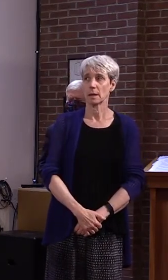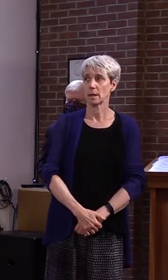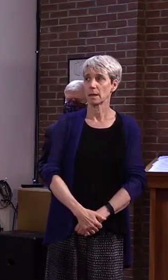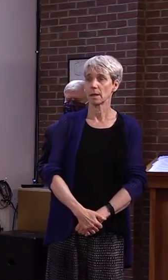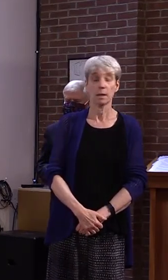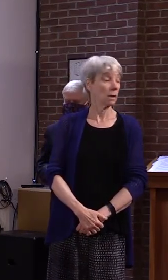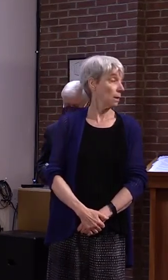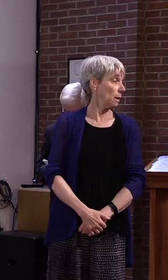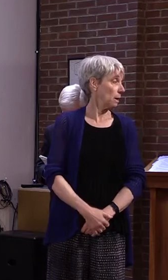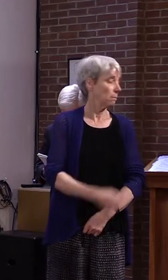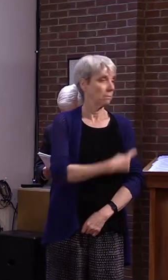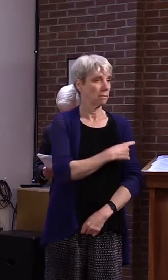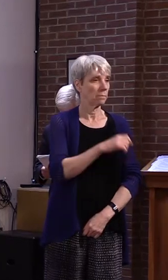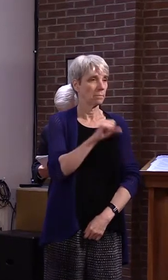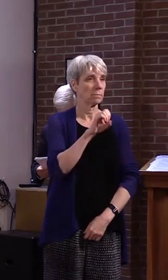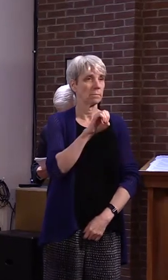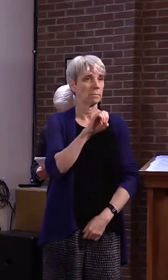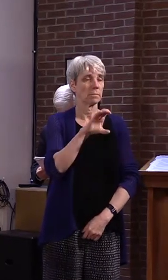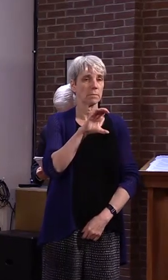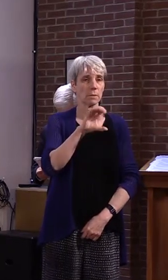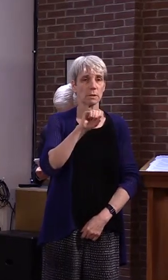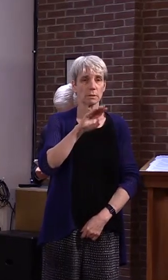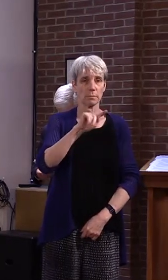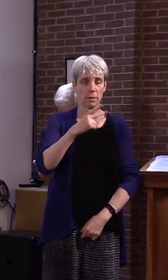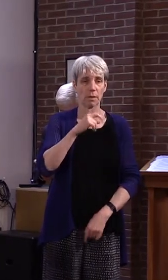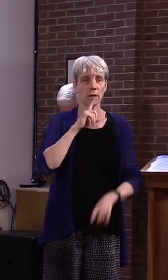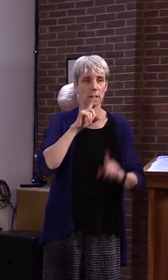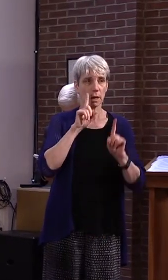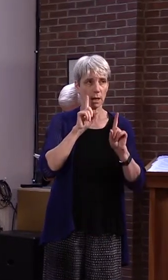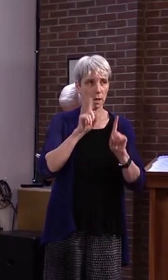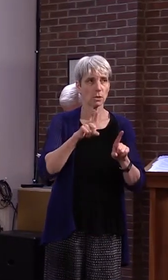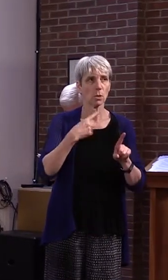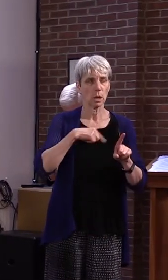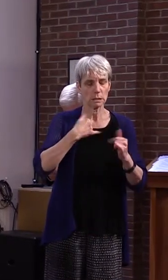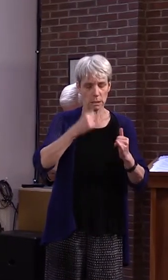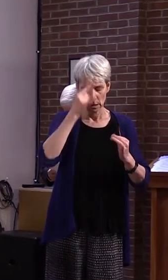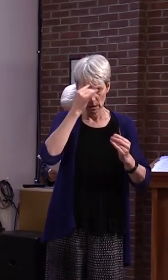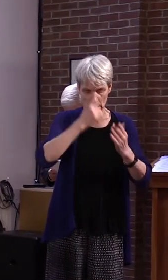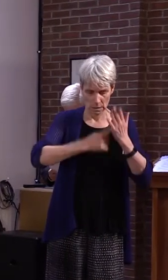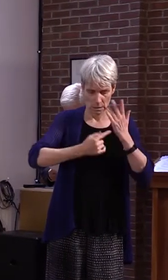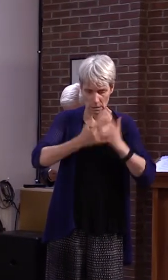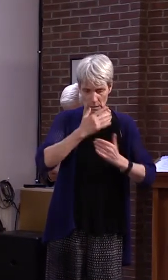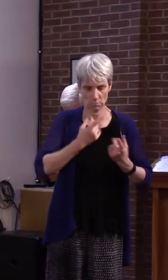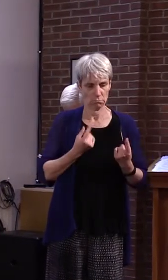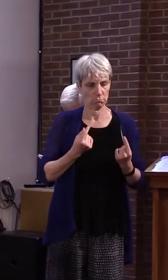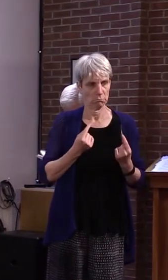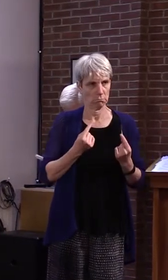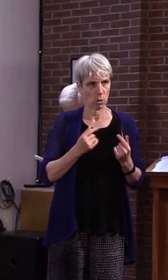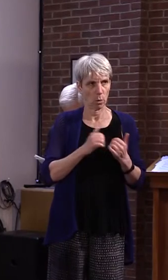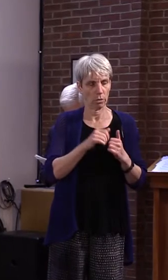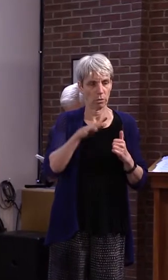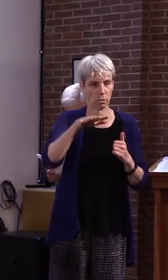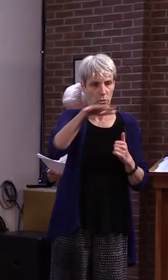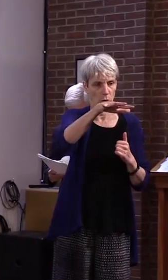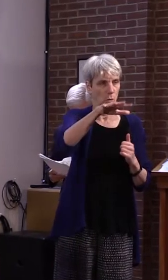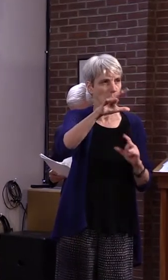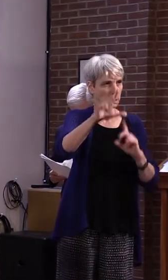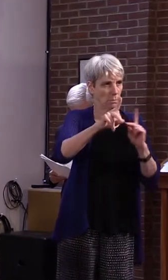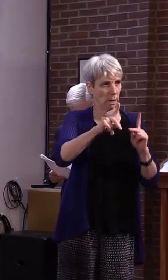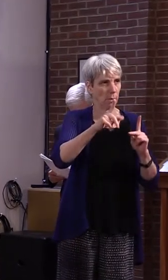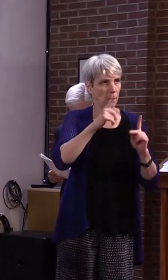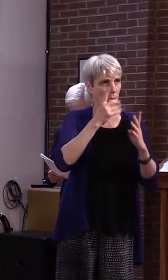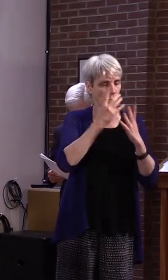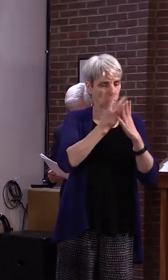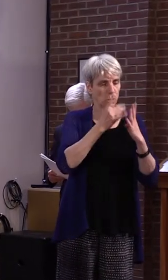I think Secretary Smith can answer that, but we're having internal discussions about what we do moving forward. But at this point in time,